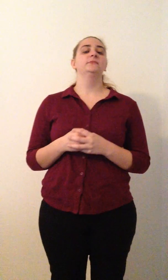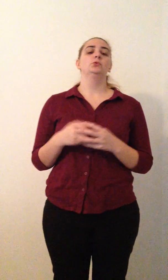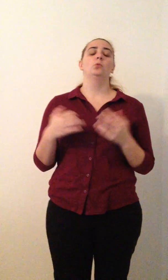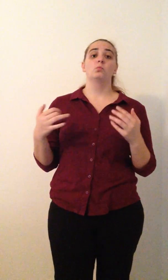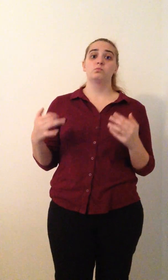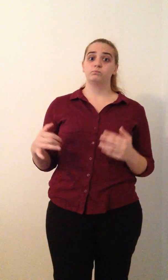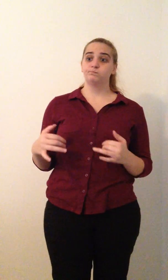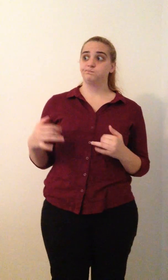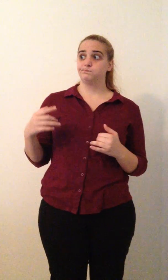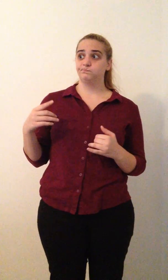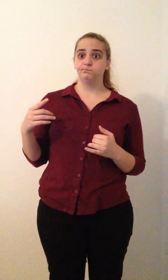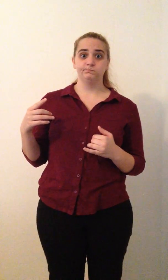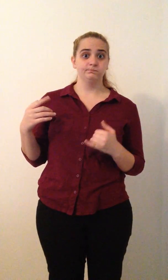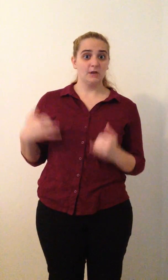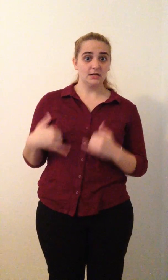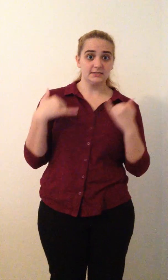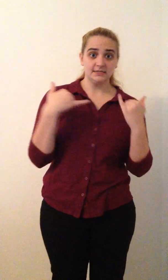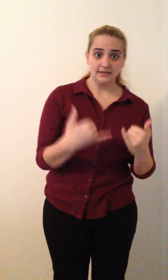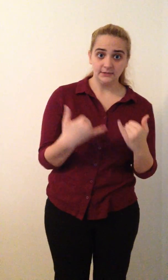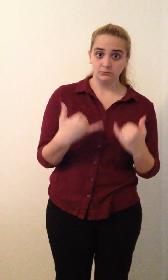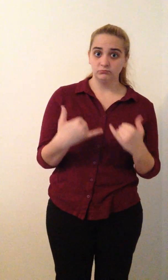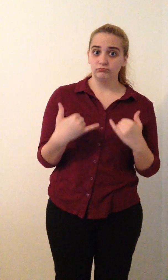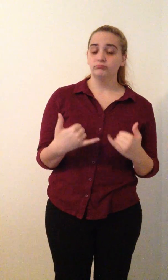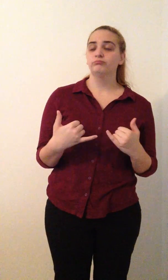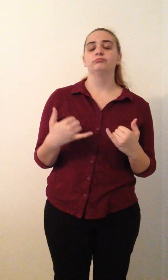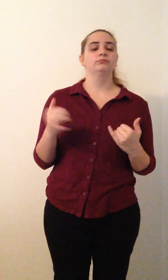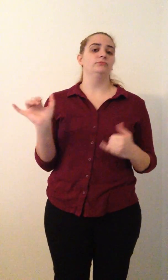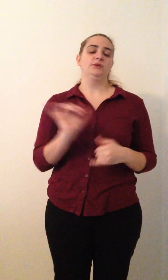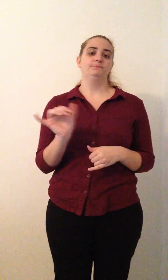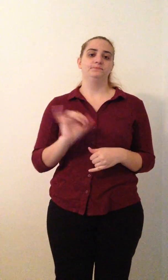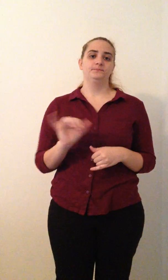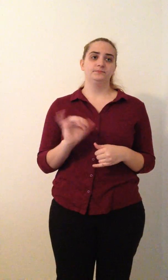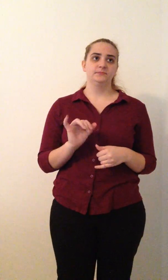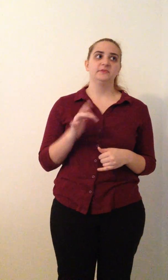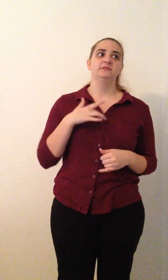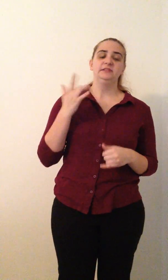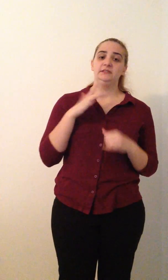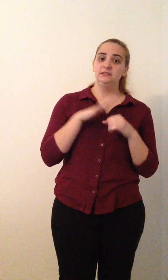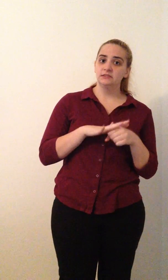over to our romantic relationships. So,